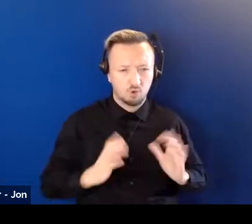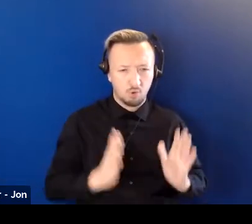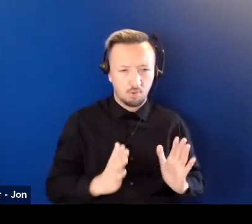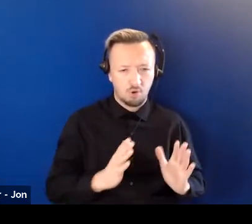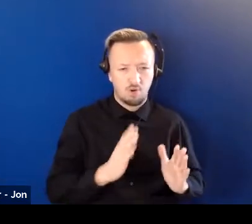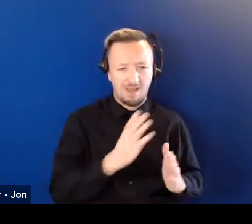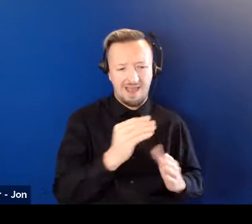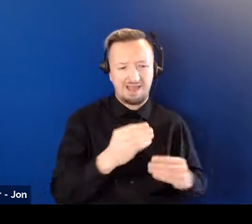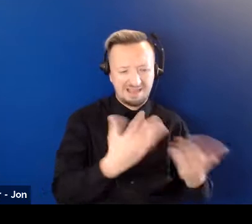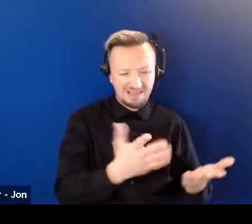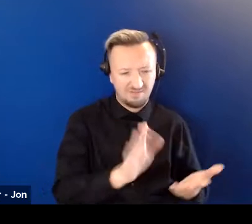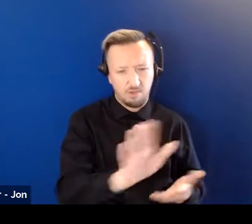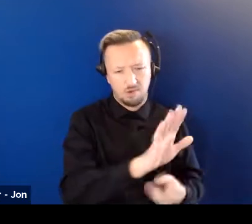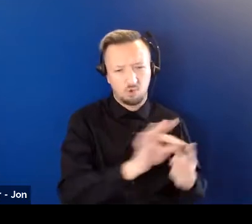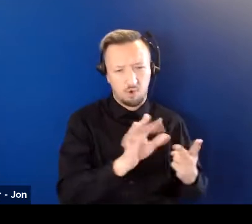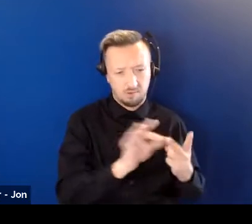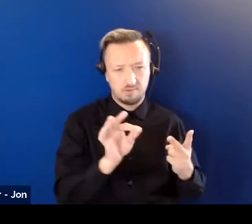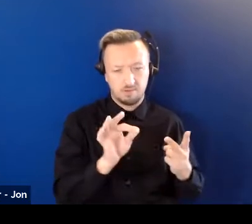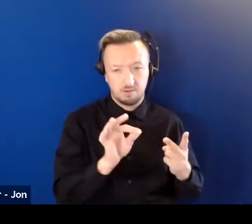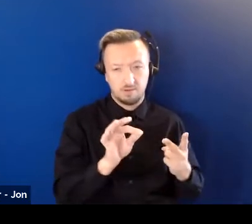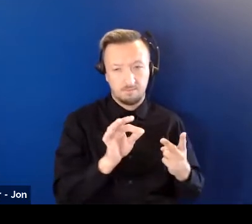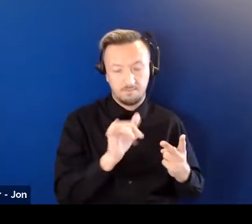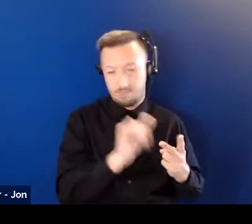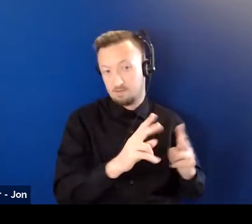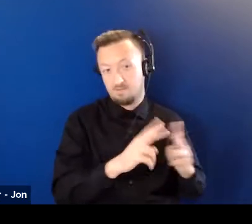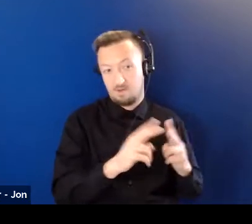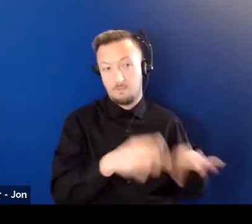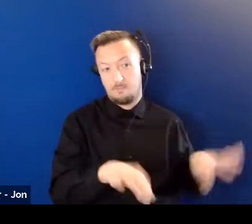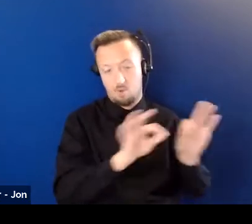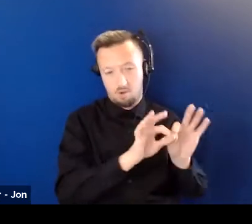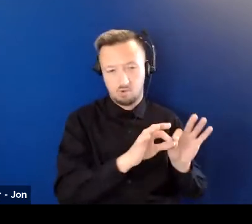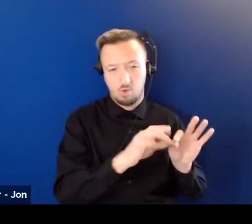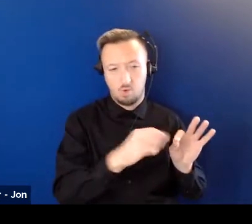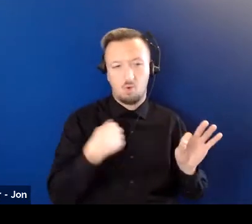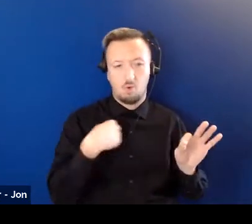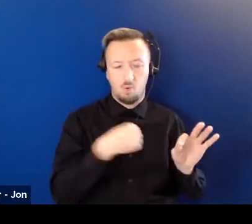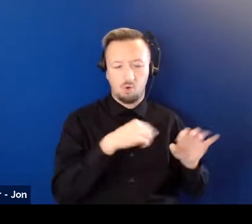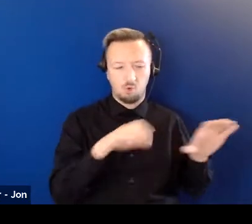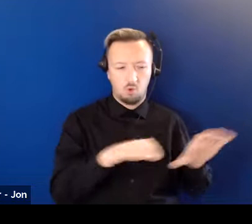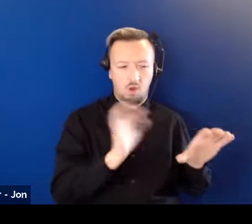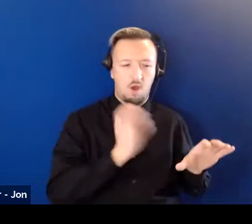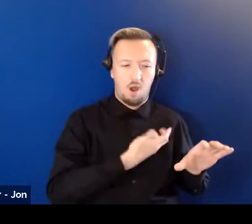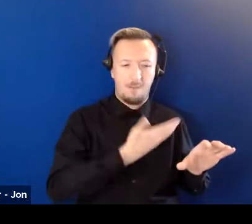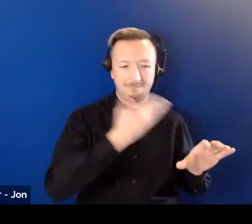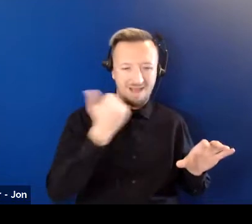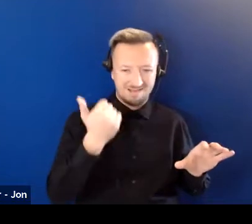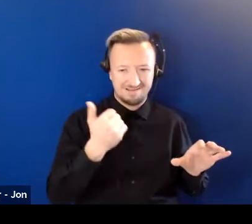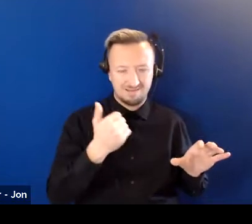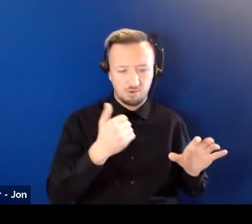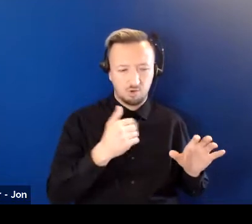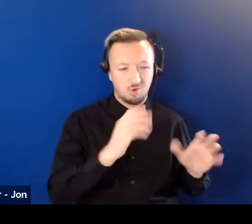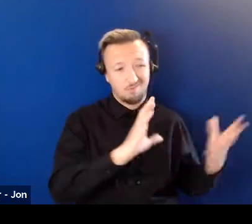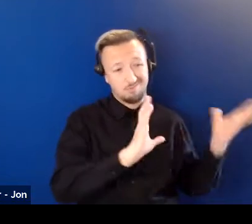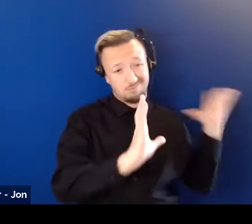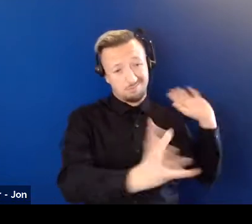elements are important, and trying to represent what we've been doing for years, the integrity of what we've been